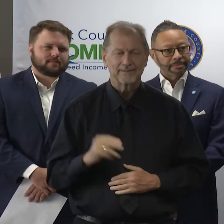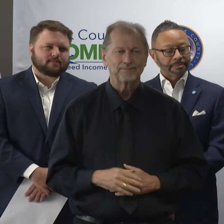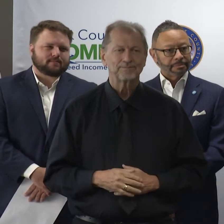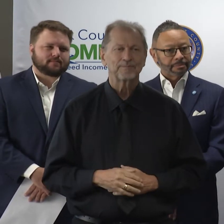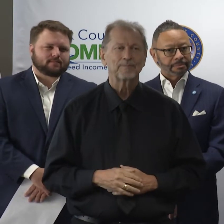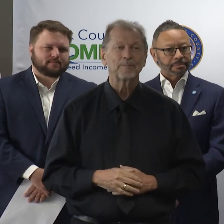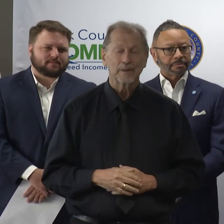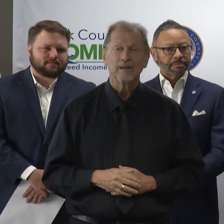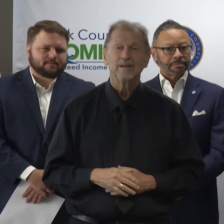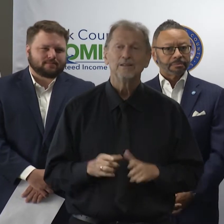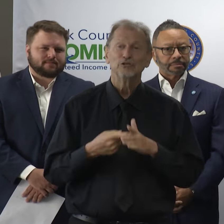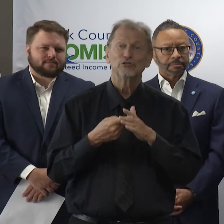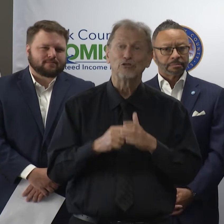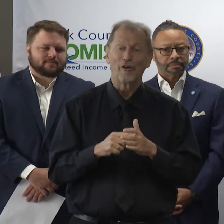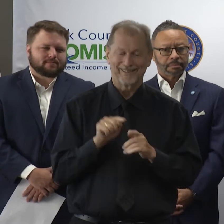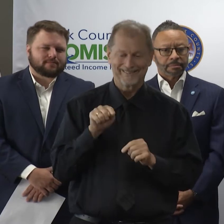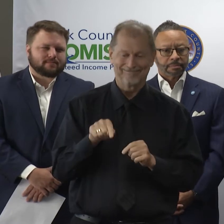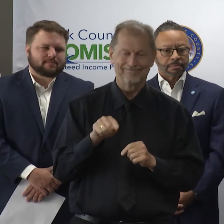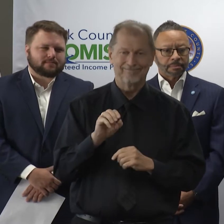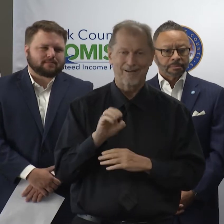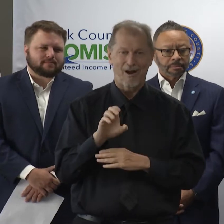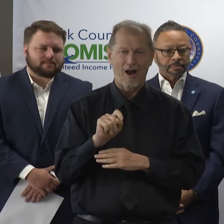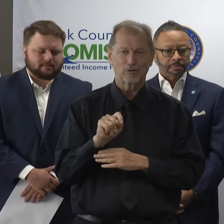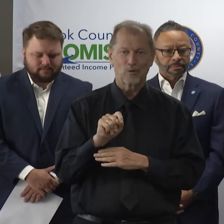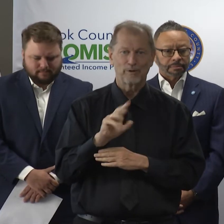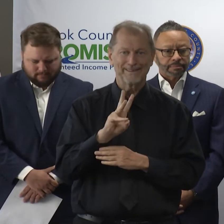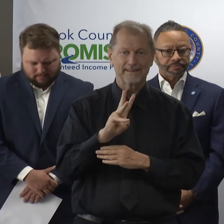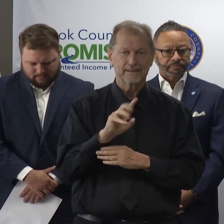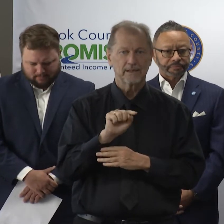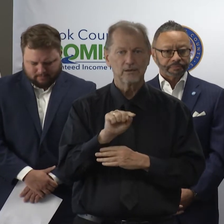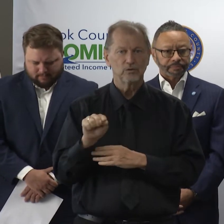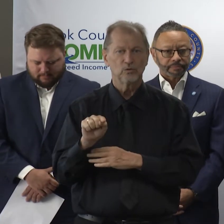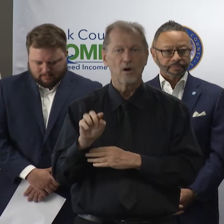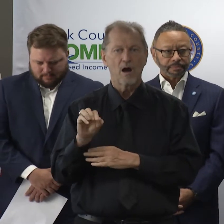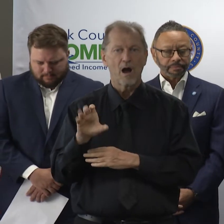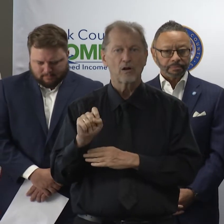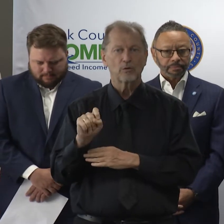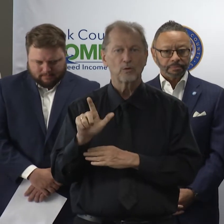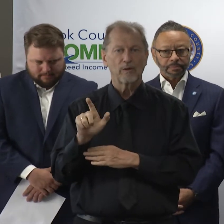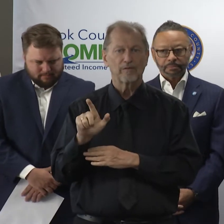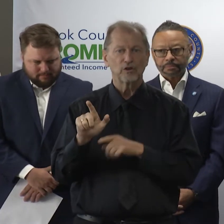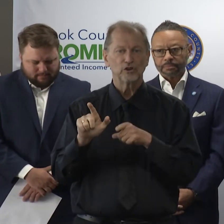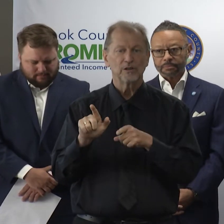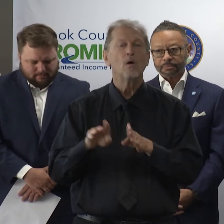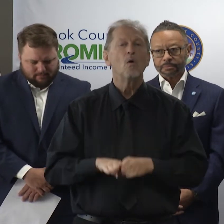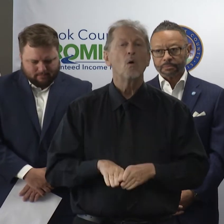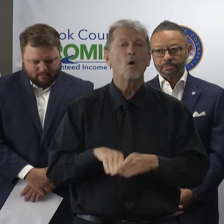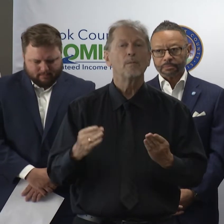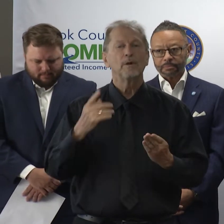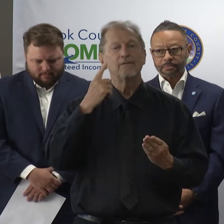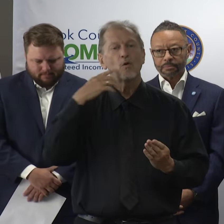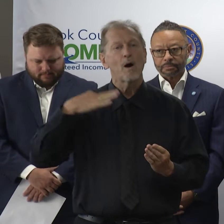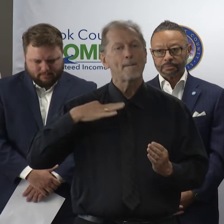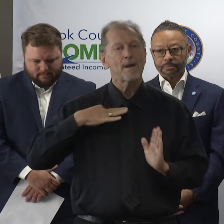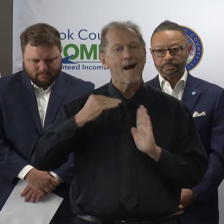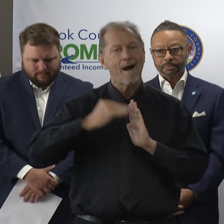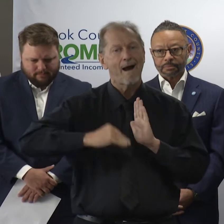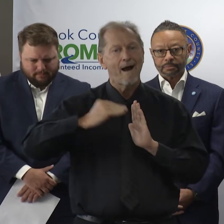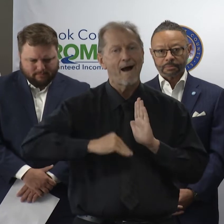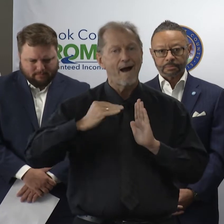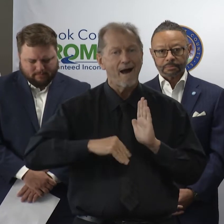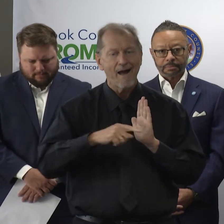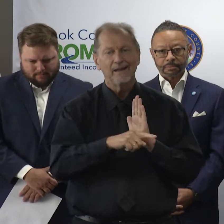Beginning on October 6th and through October 21st, eligible Cook County residents will be able to apply